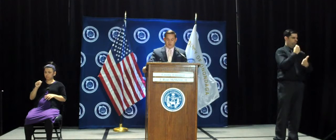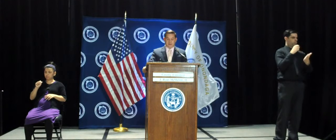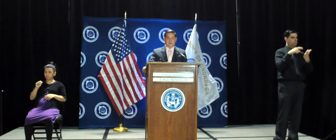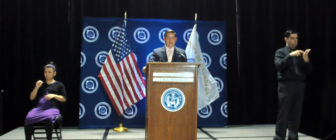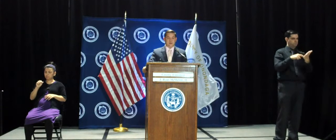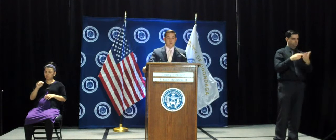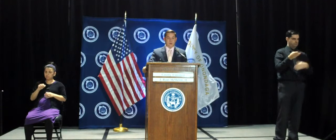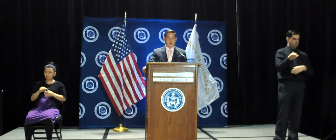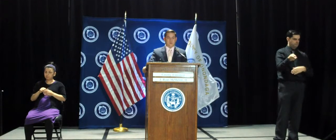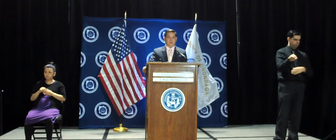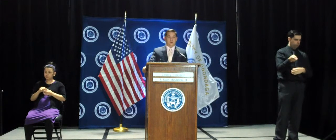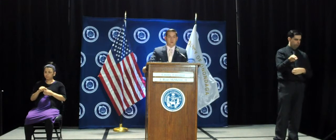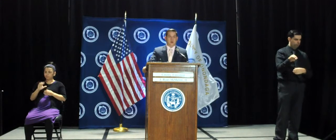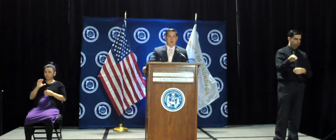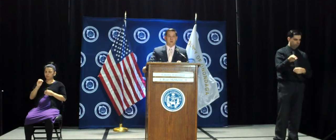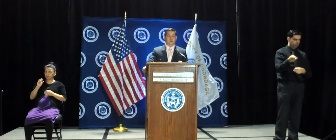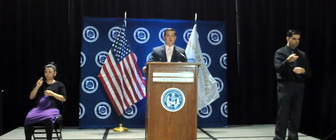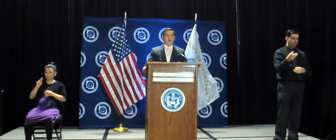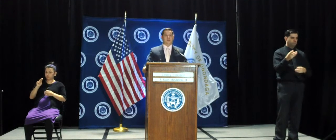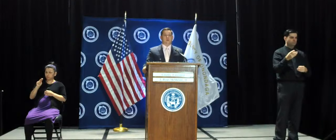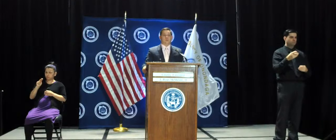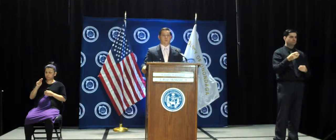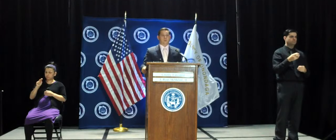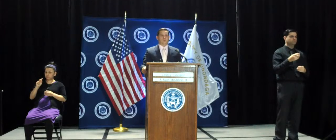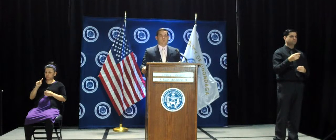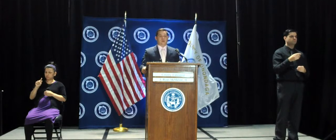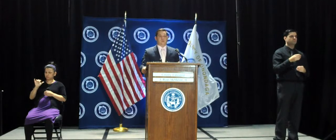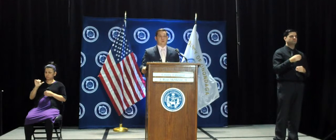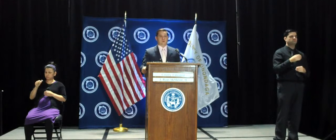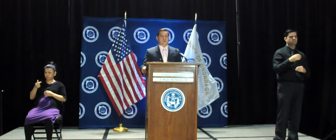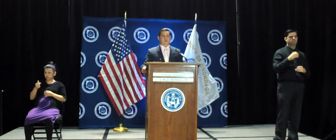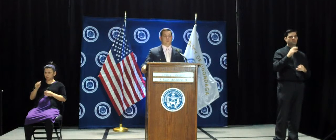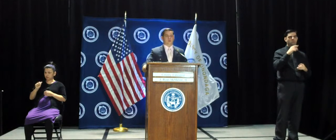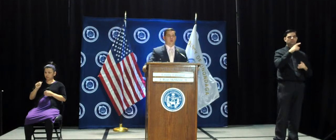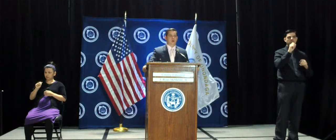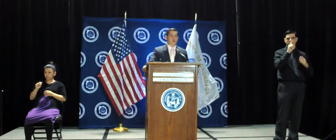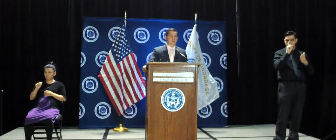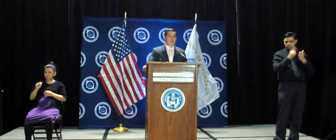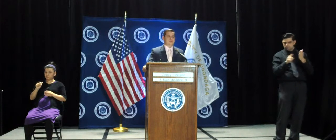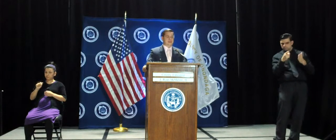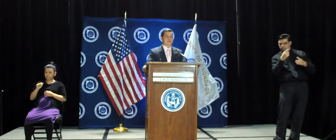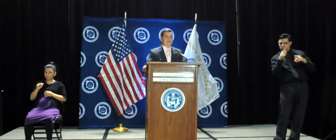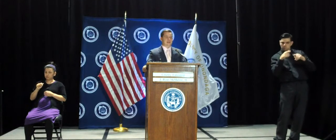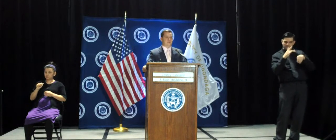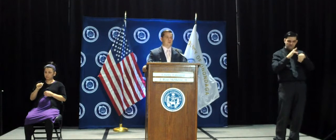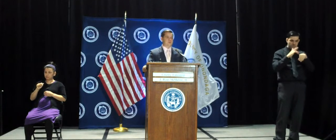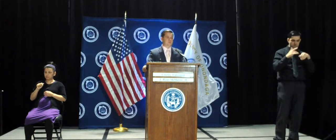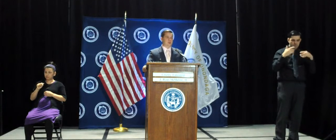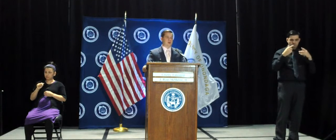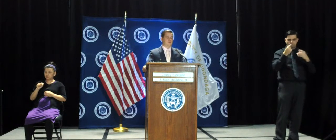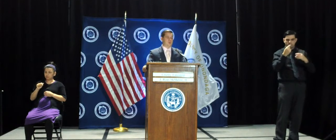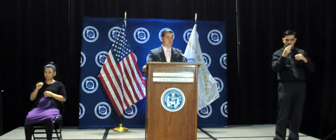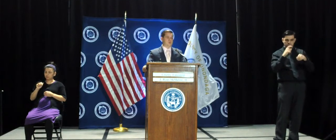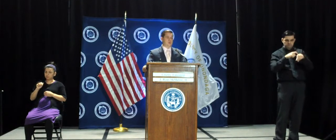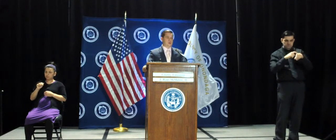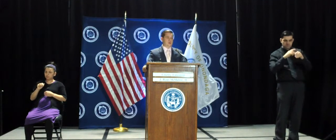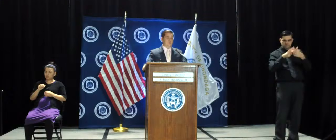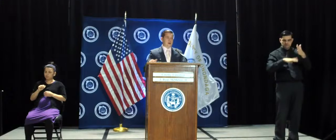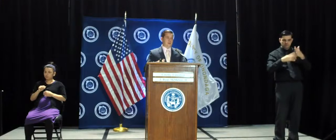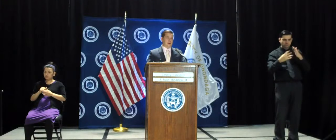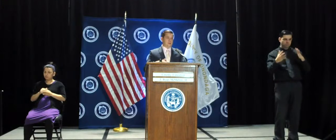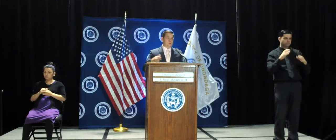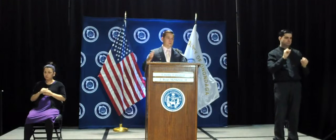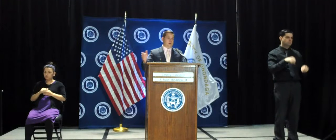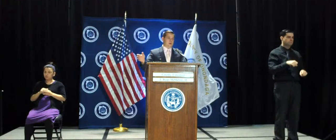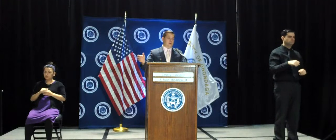increasing capacity there as well each day. So we'll have, essentially about 300 tests a day for symptomatic folks through